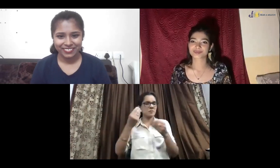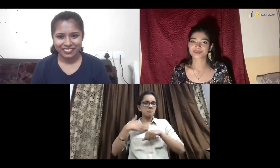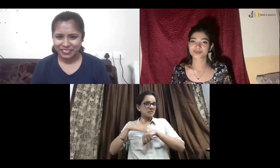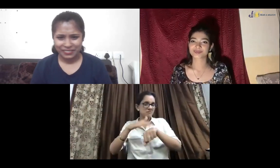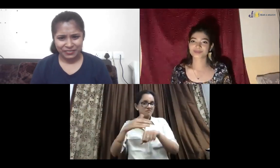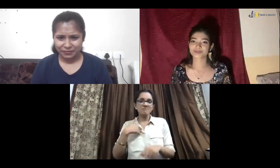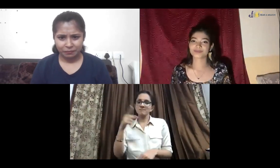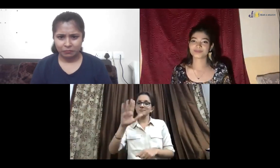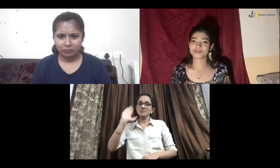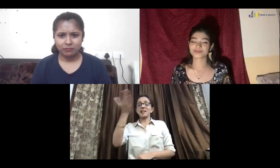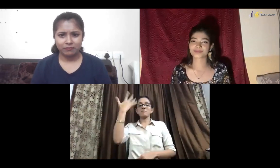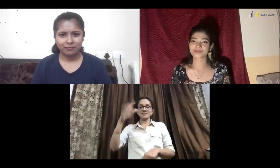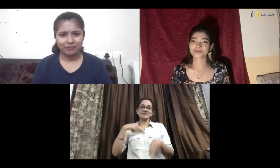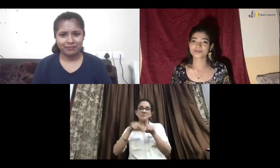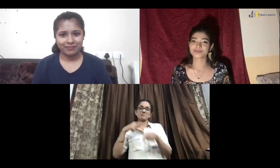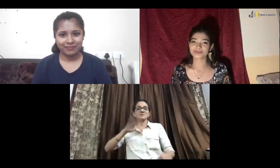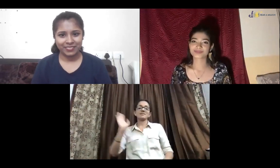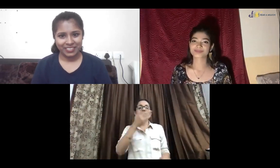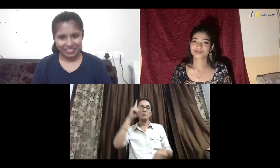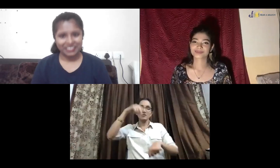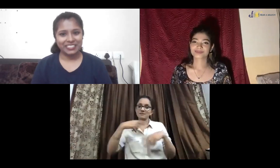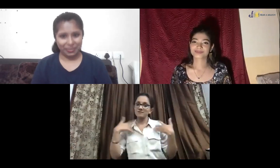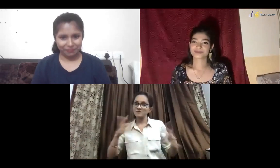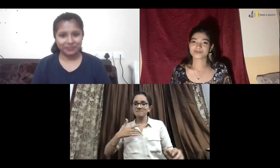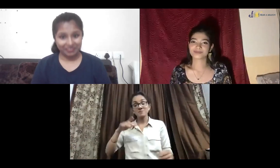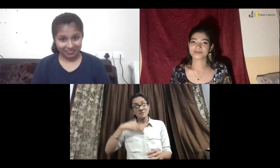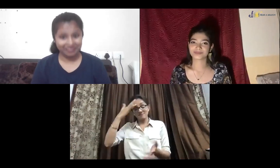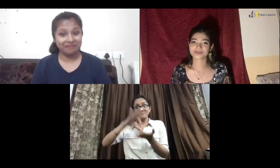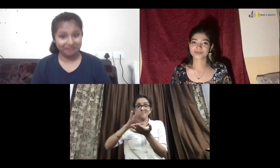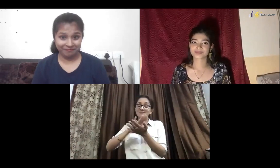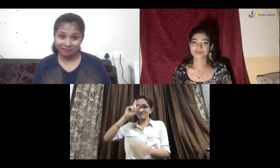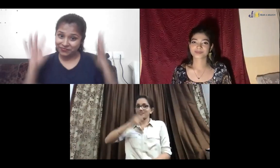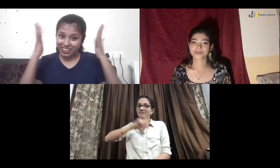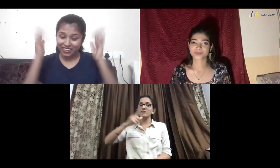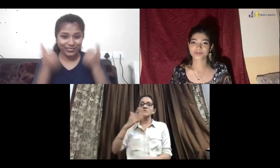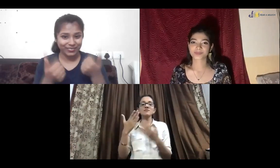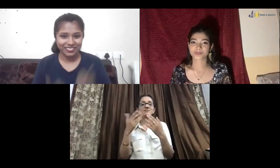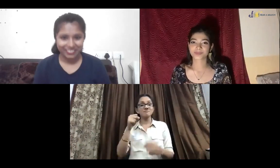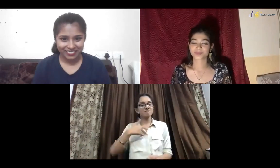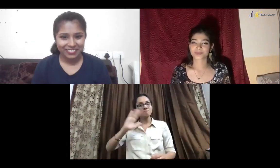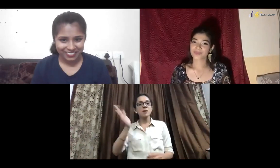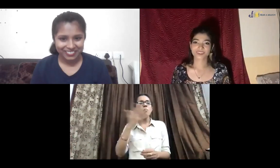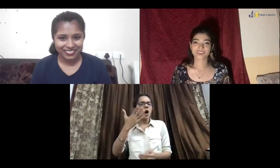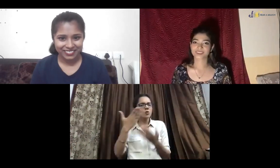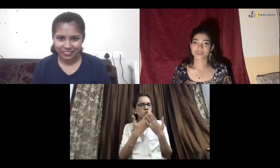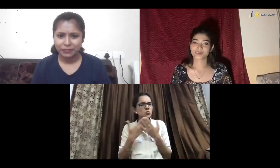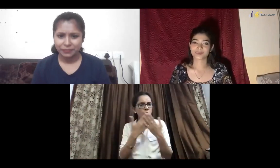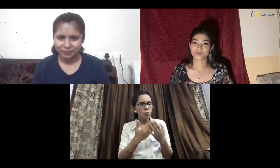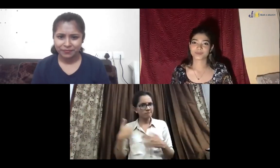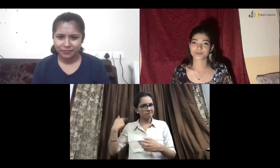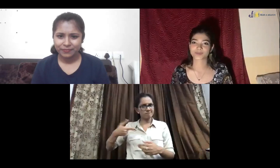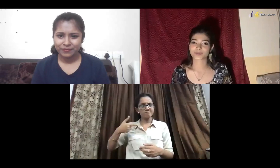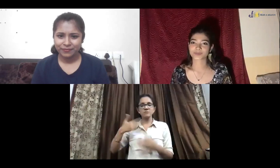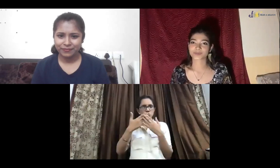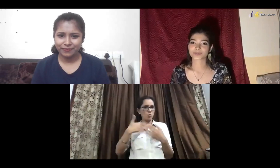experience? Yeah, I do have the same experience. Yeah, I have also slapped one person. I remember that thing for a